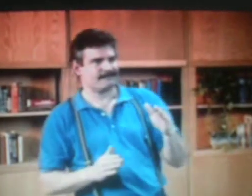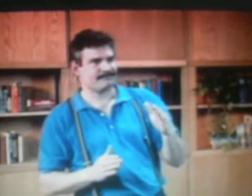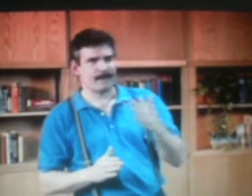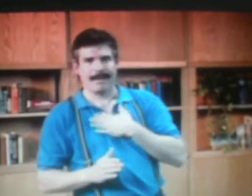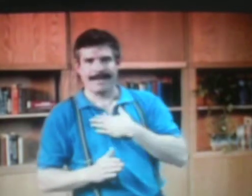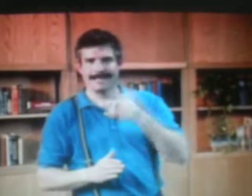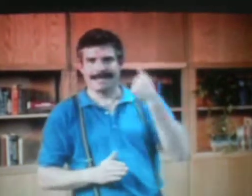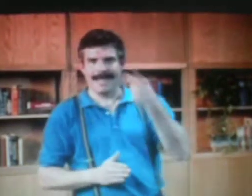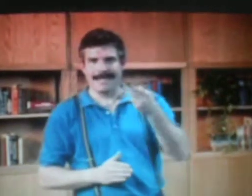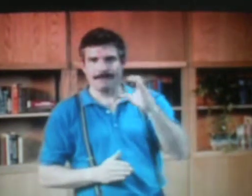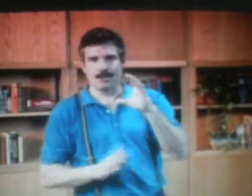program.